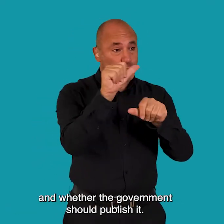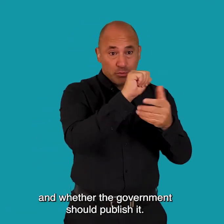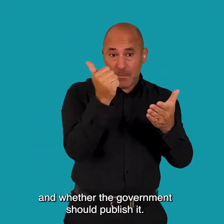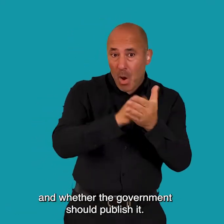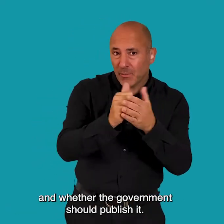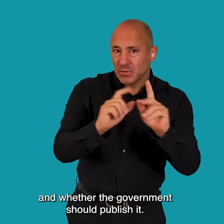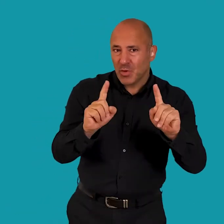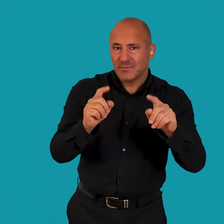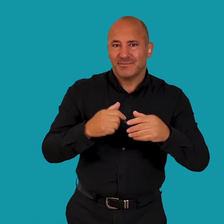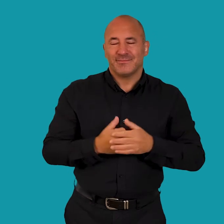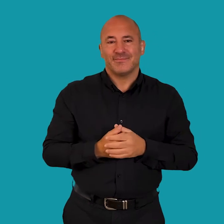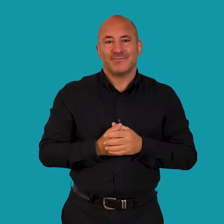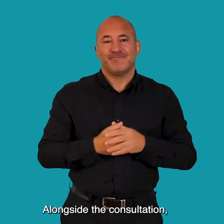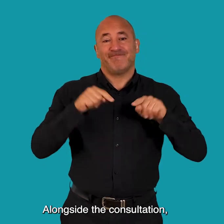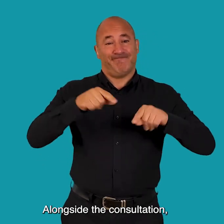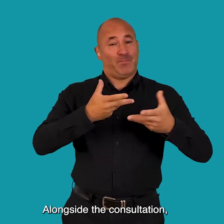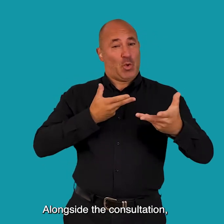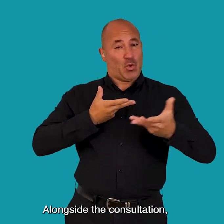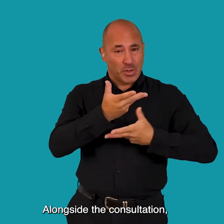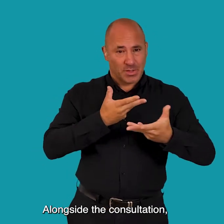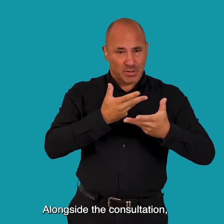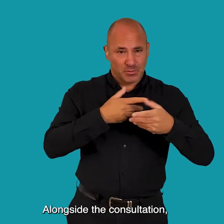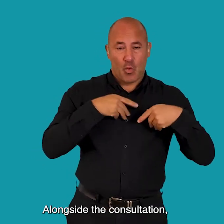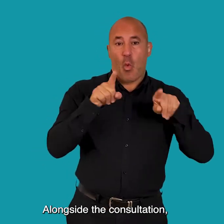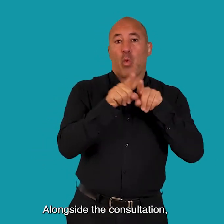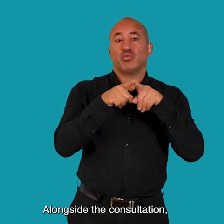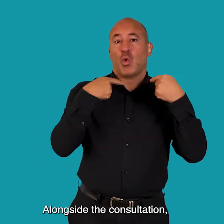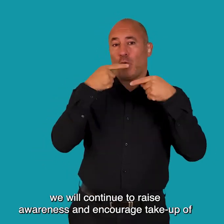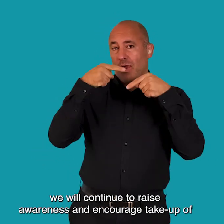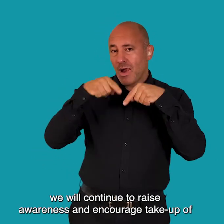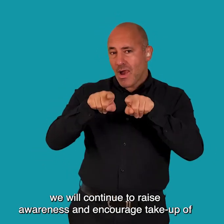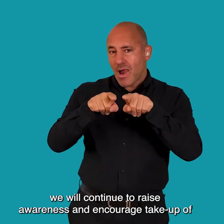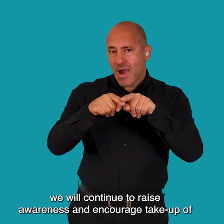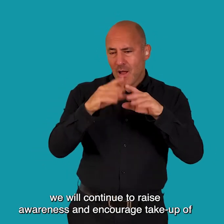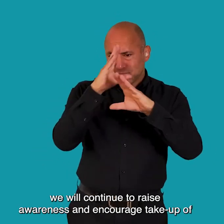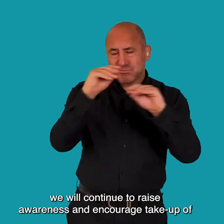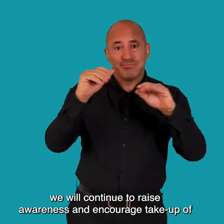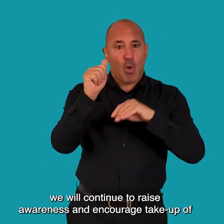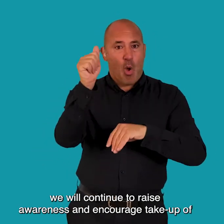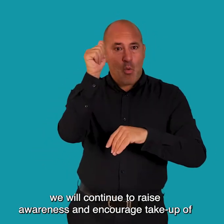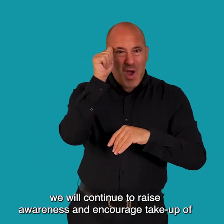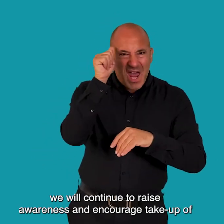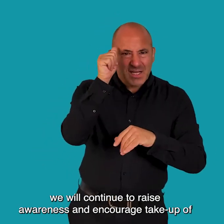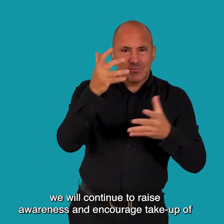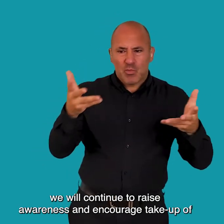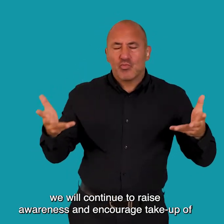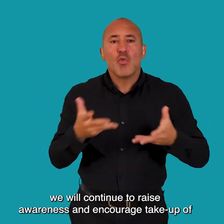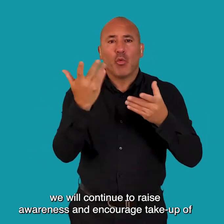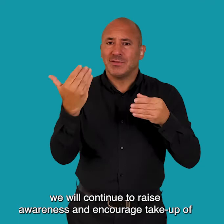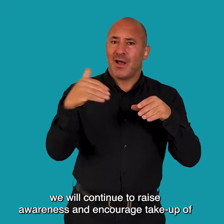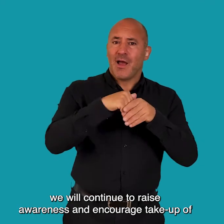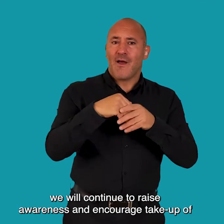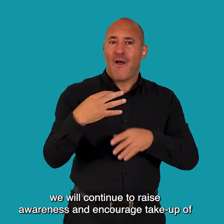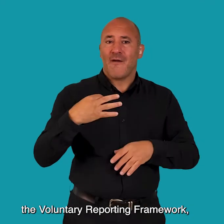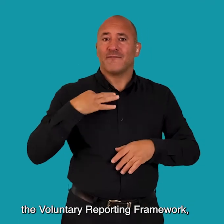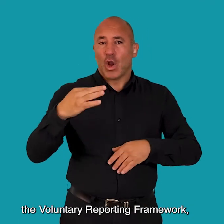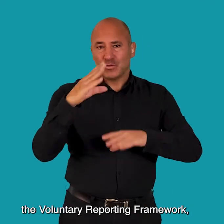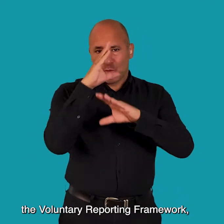it. Alongside the consultation, we will continue to raise awareness and encourage take-up of the voluntary